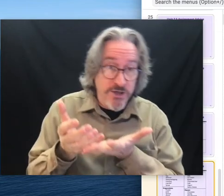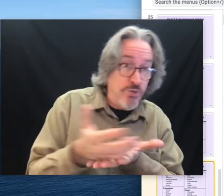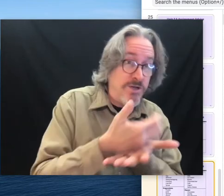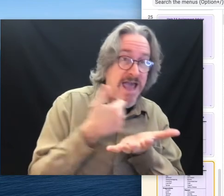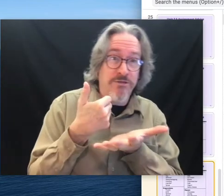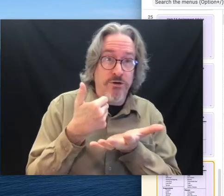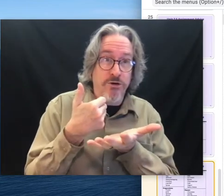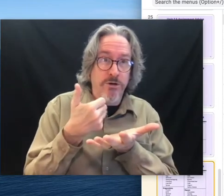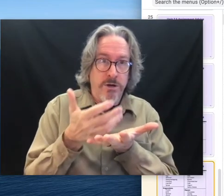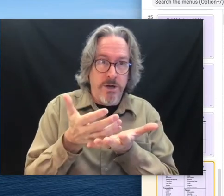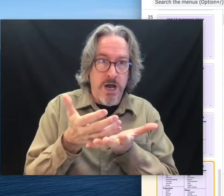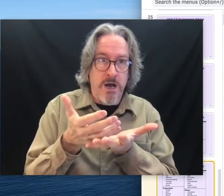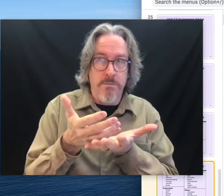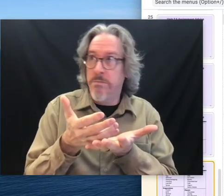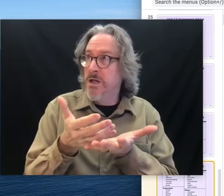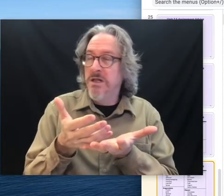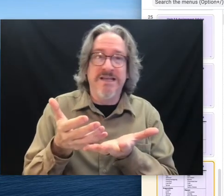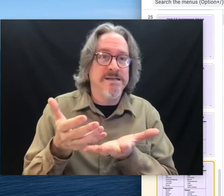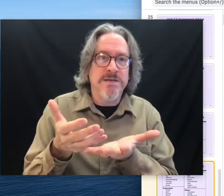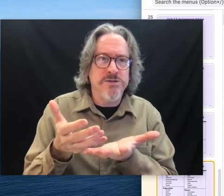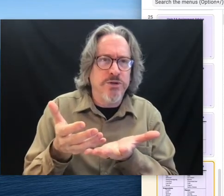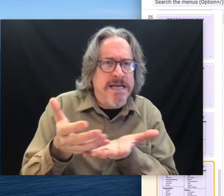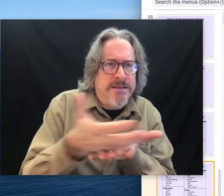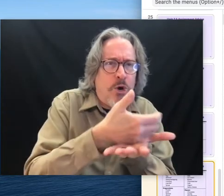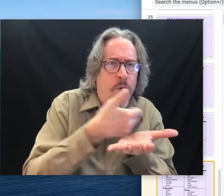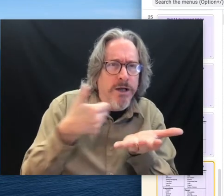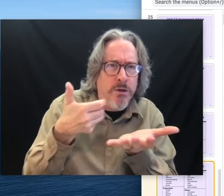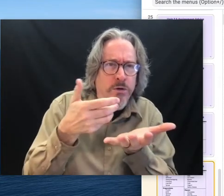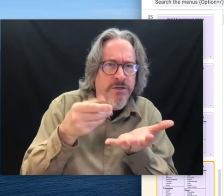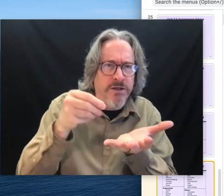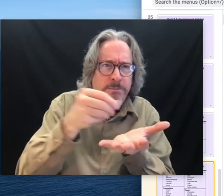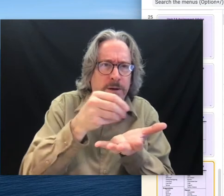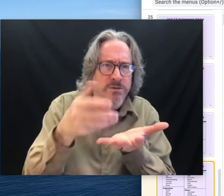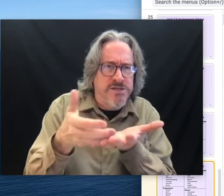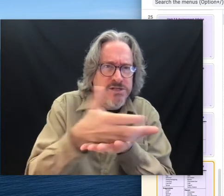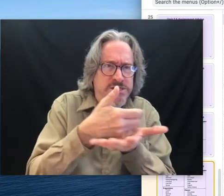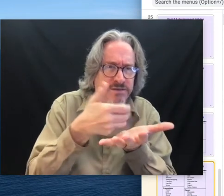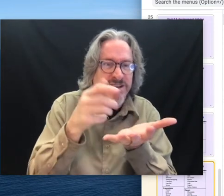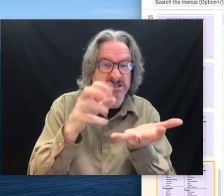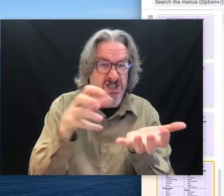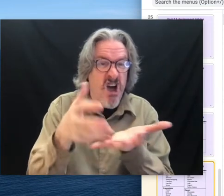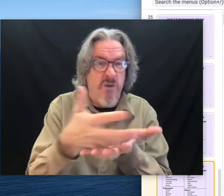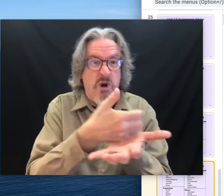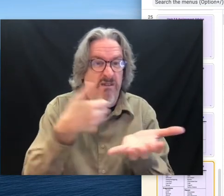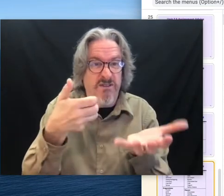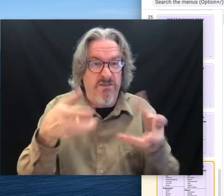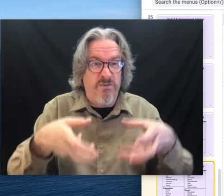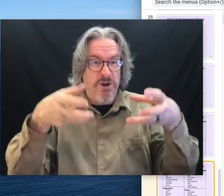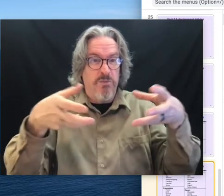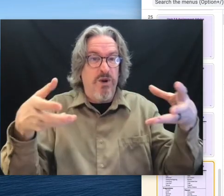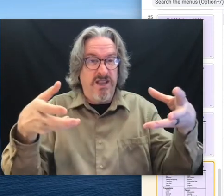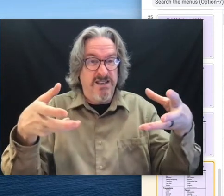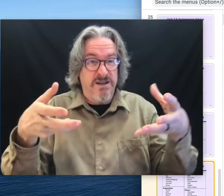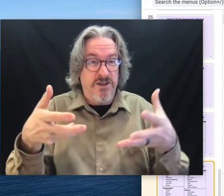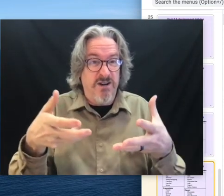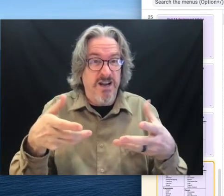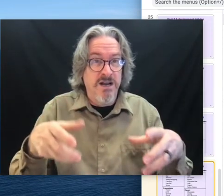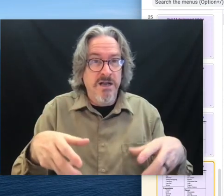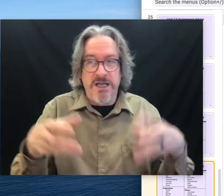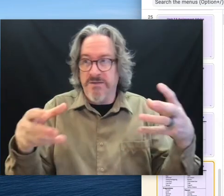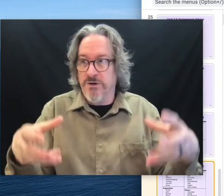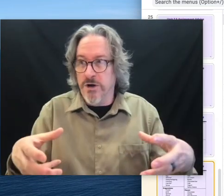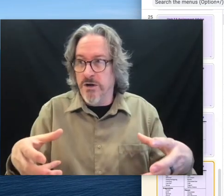you mean to gather, like sometimes you'll take the oil or the bubbles, the scum off of when you're boiling something,